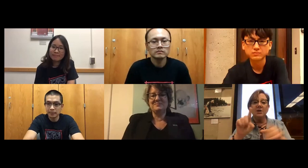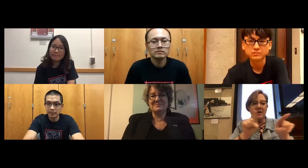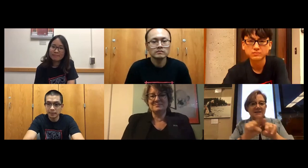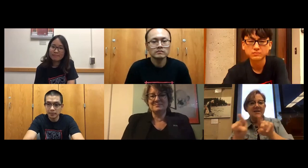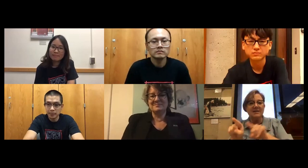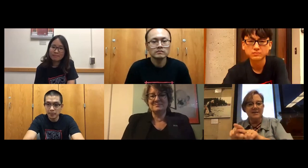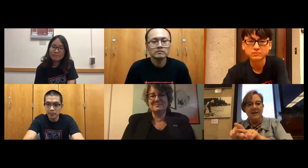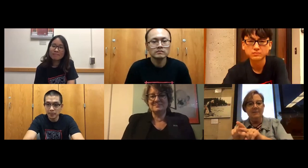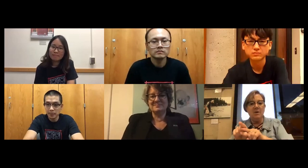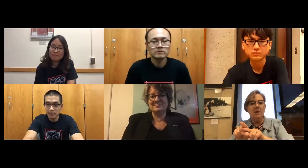it's the same